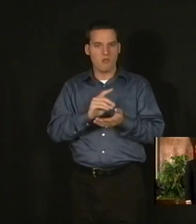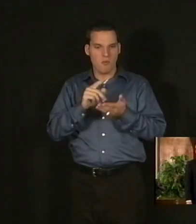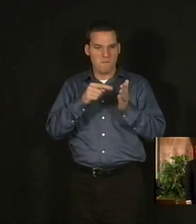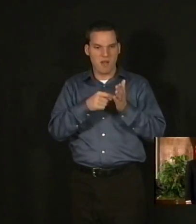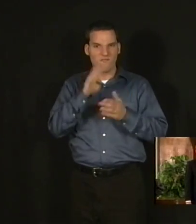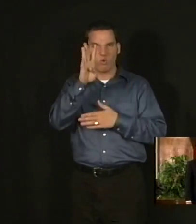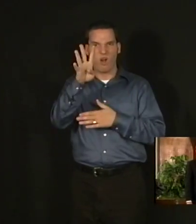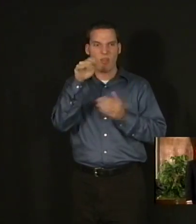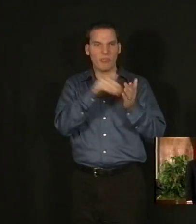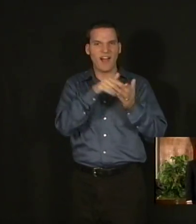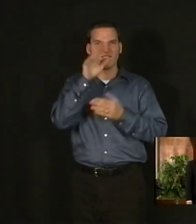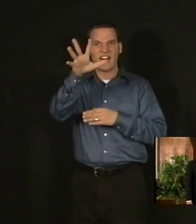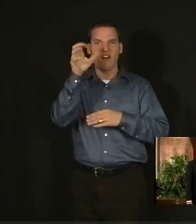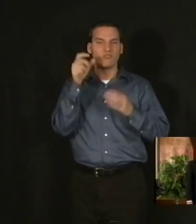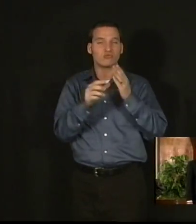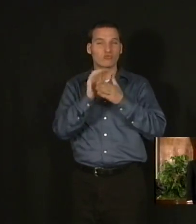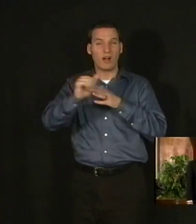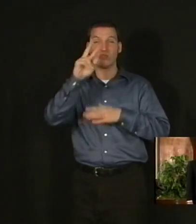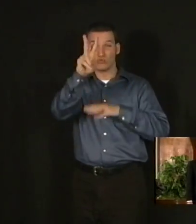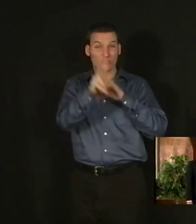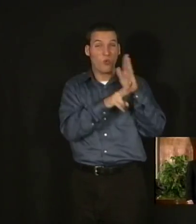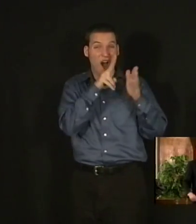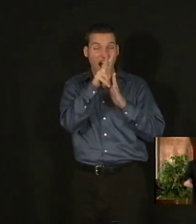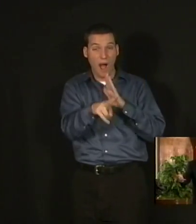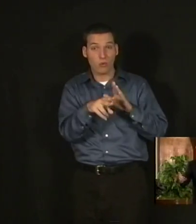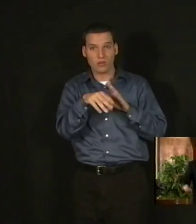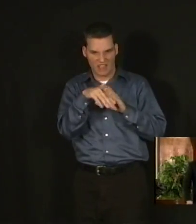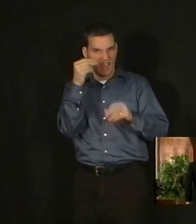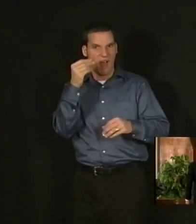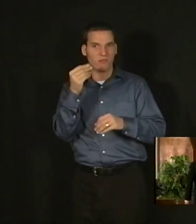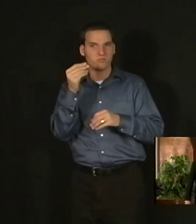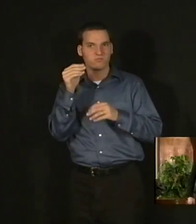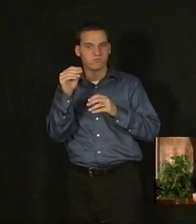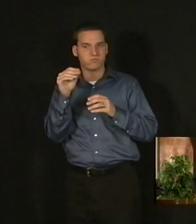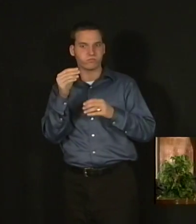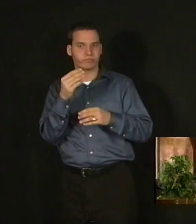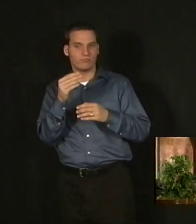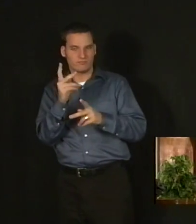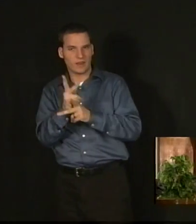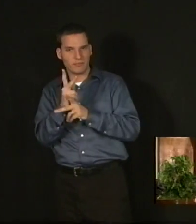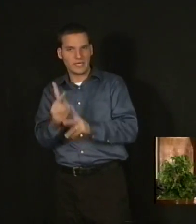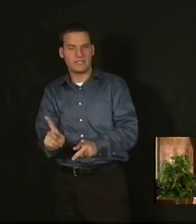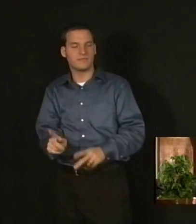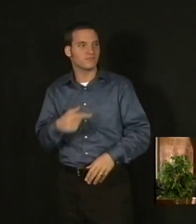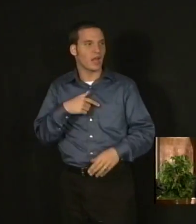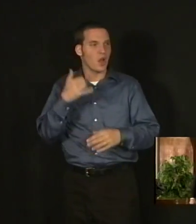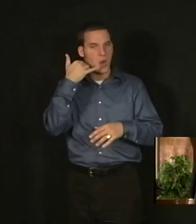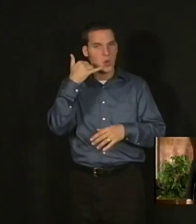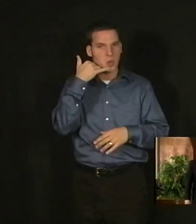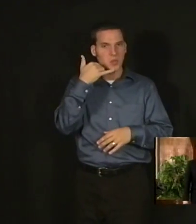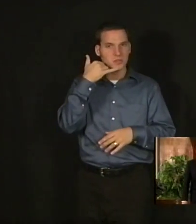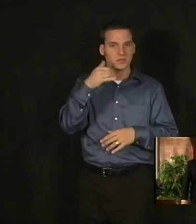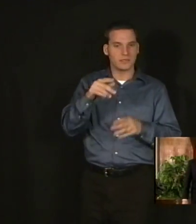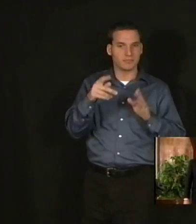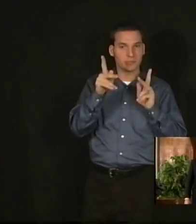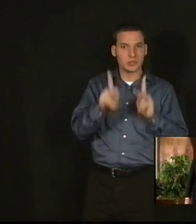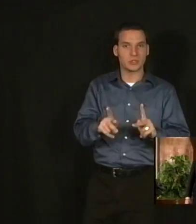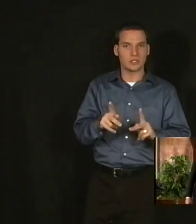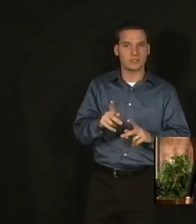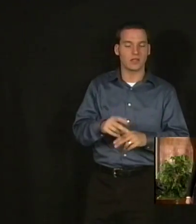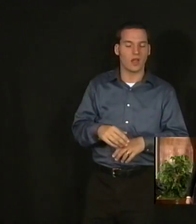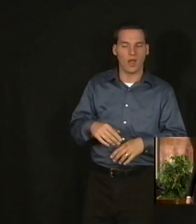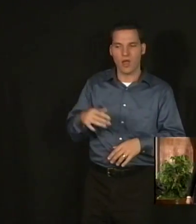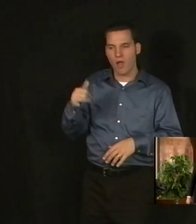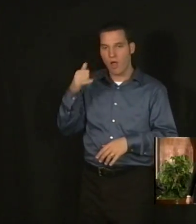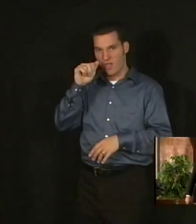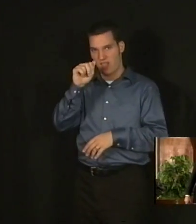like $4,500, for 2 hours in an outpatient place. So I called the different people. I called the anesthesiologist.